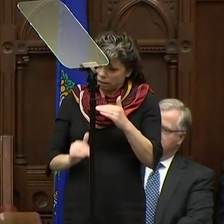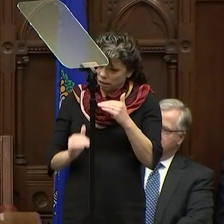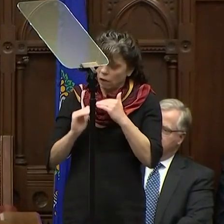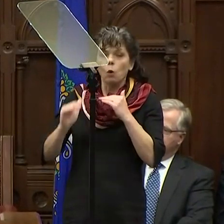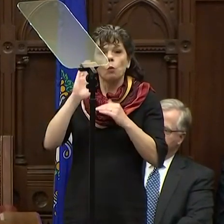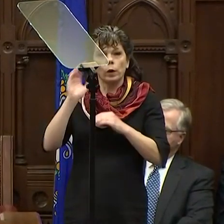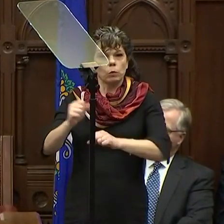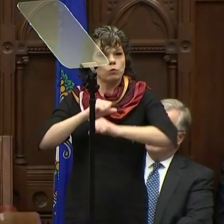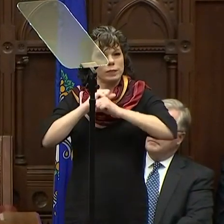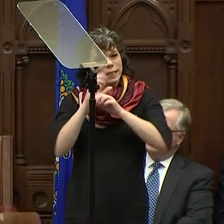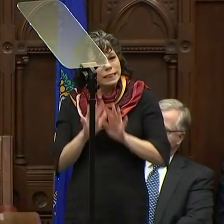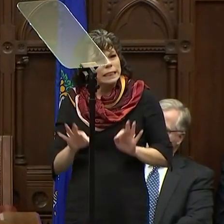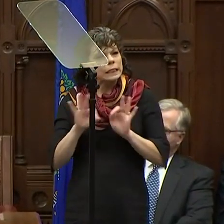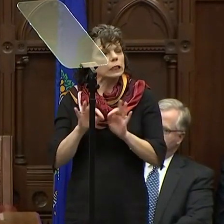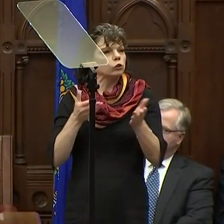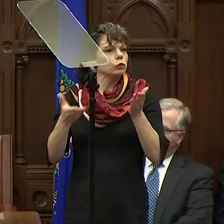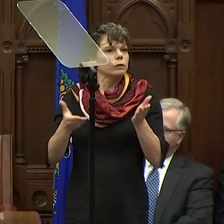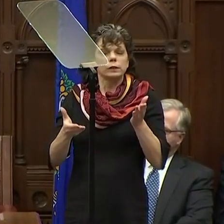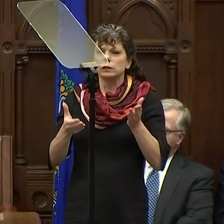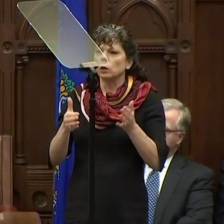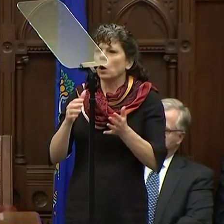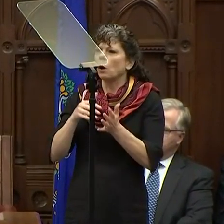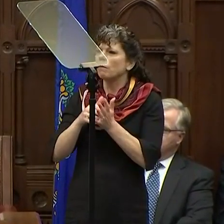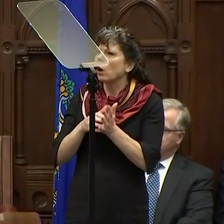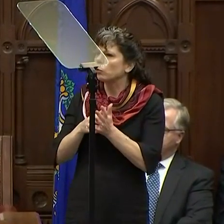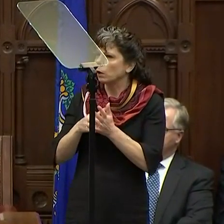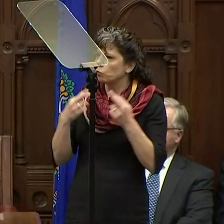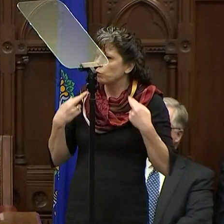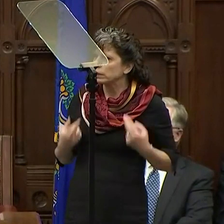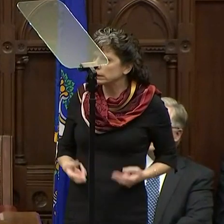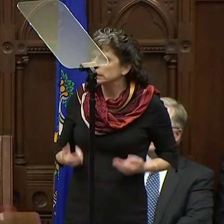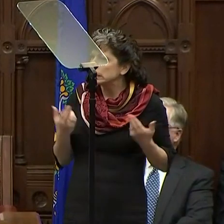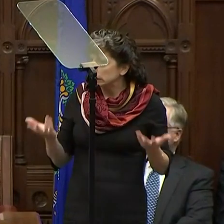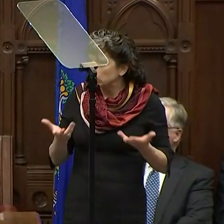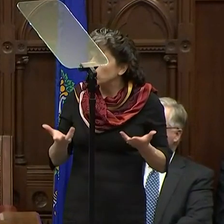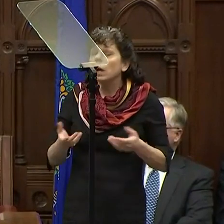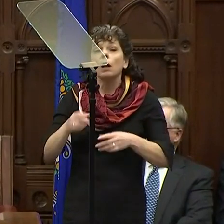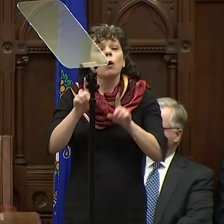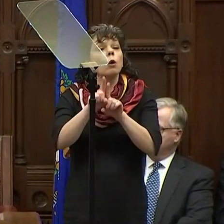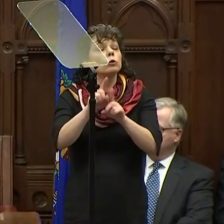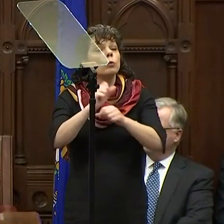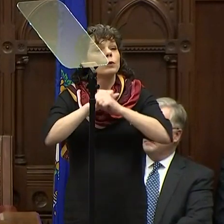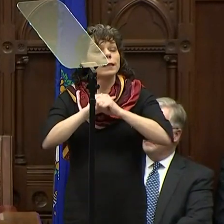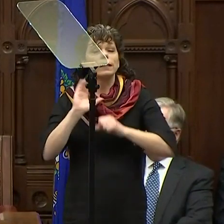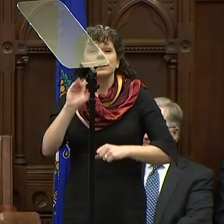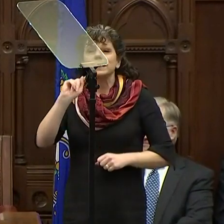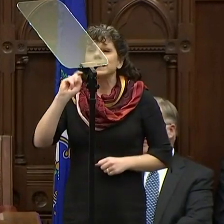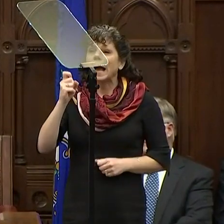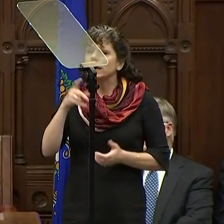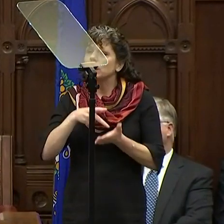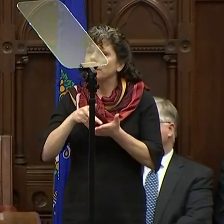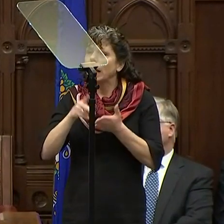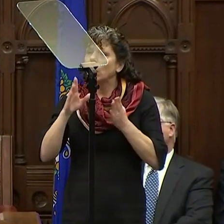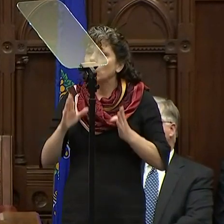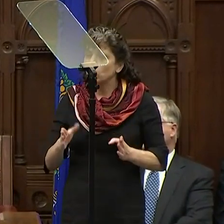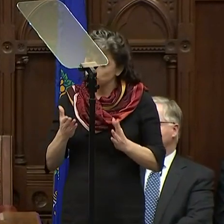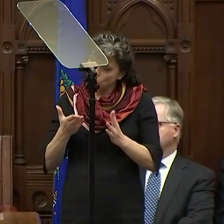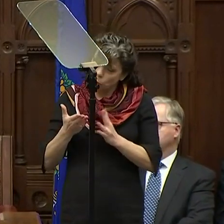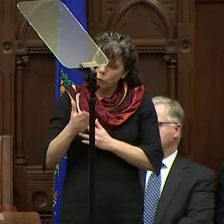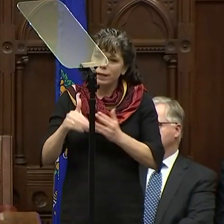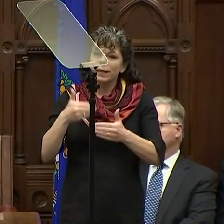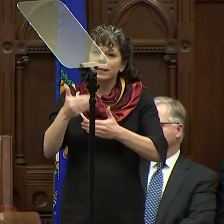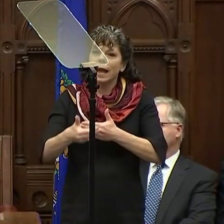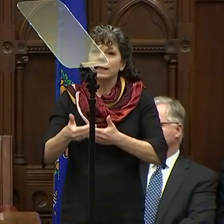services, protect our most vulnerable residents, and protect our taxpayers through the next economic storm.